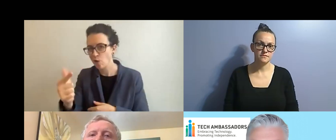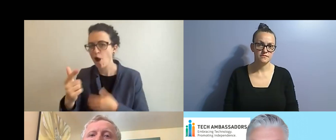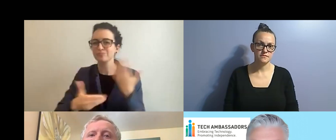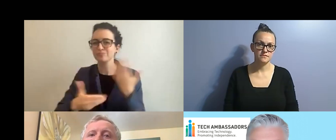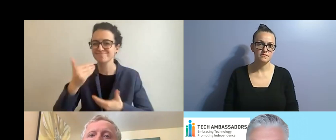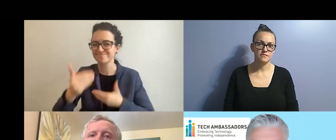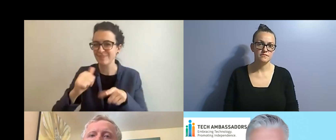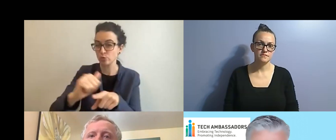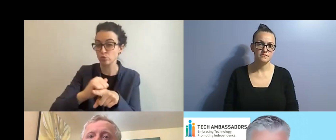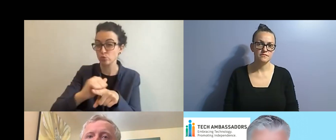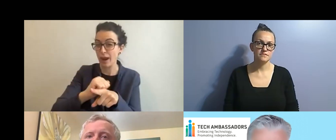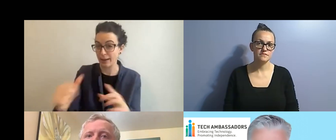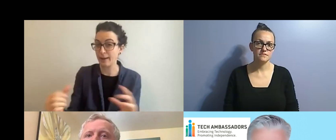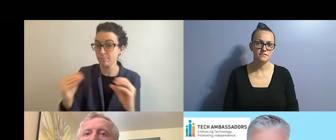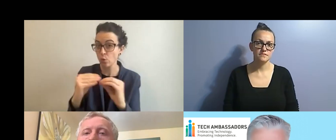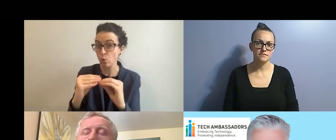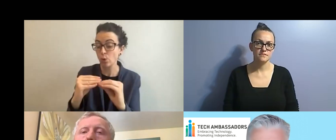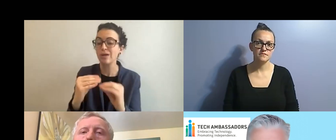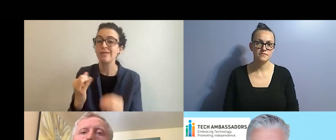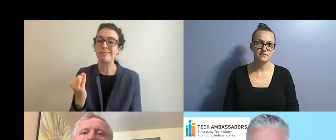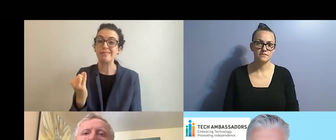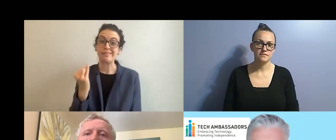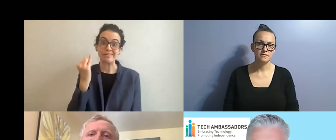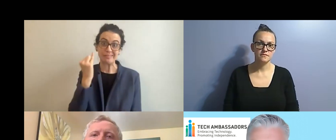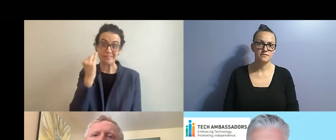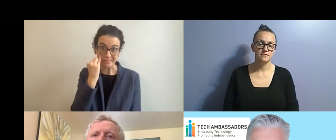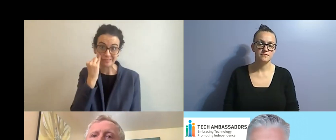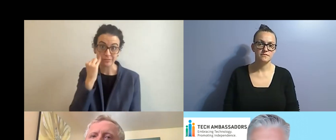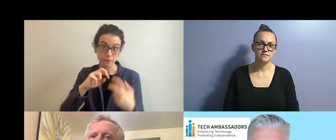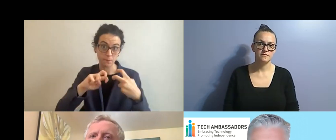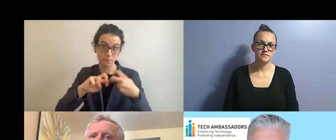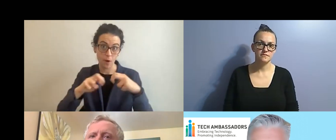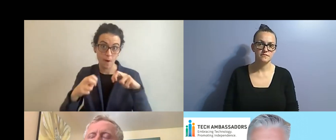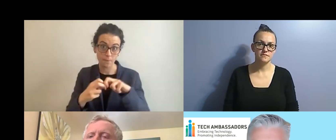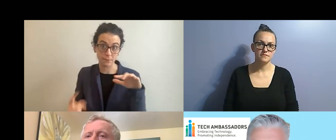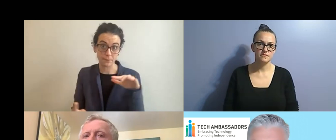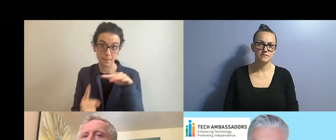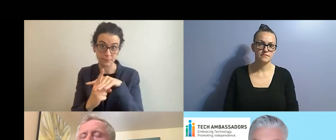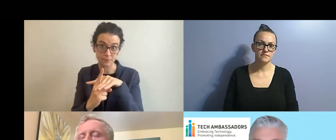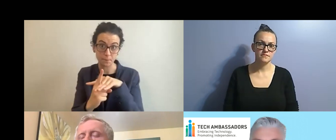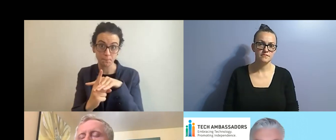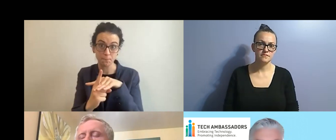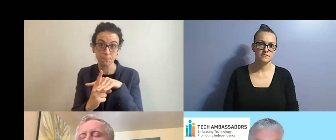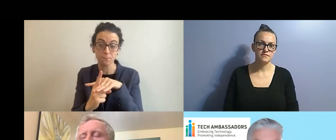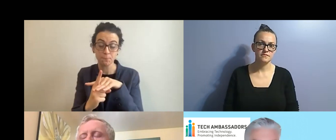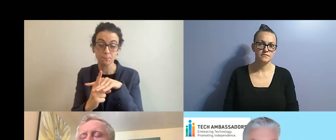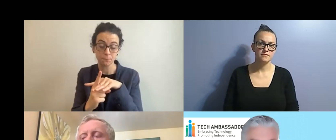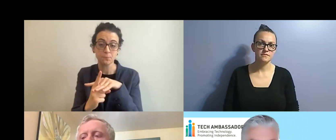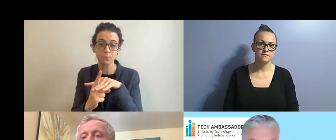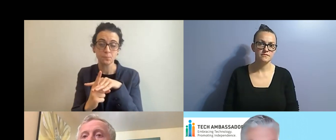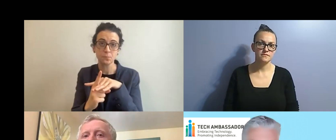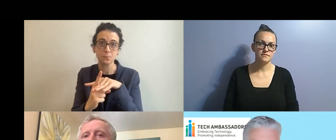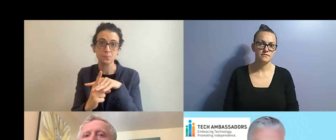But if you have problem that comes up, just let me,